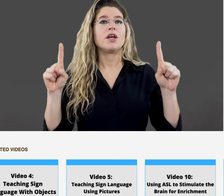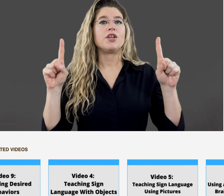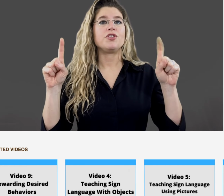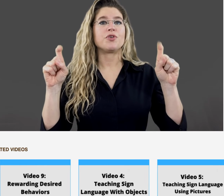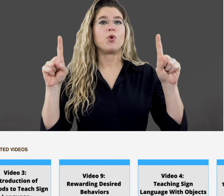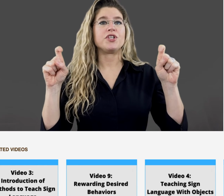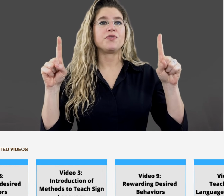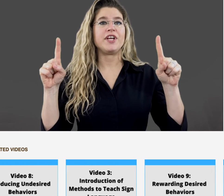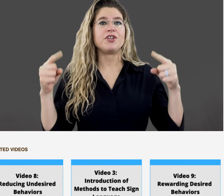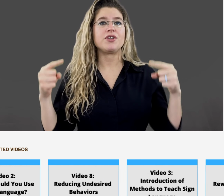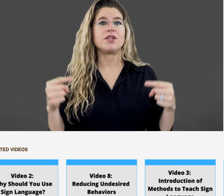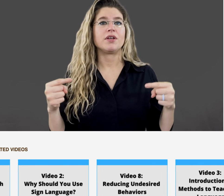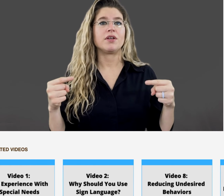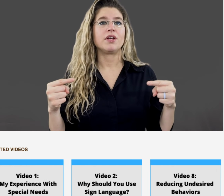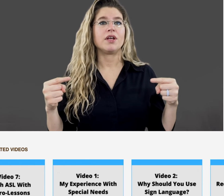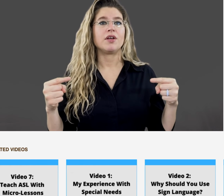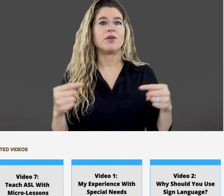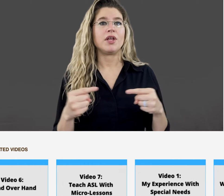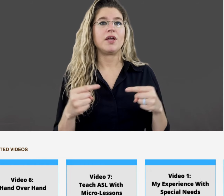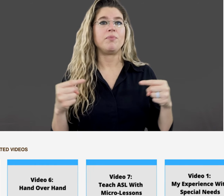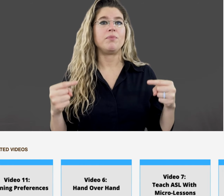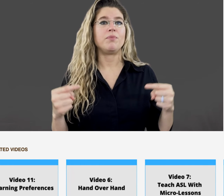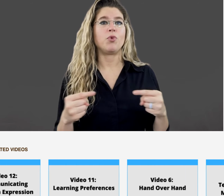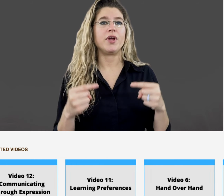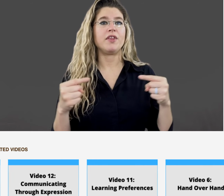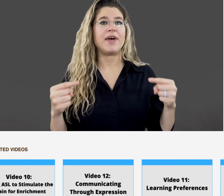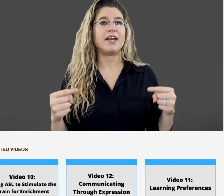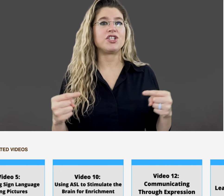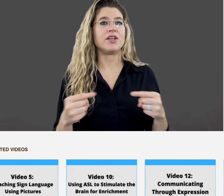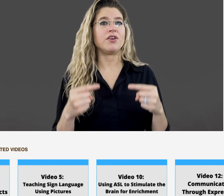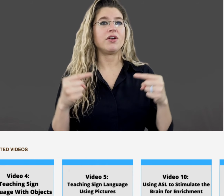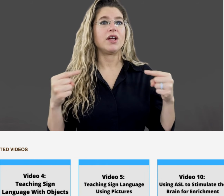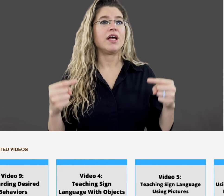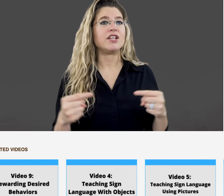and go to other videos within special needs very easily.